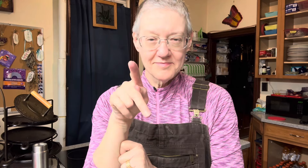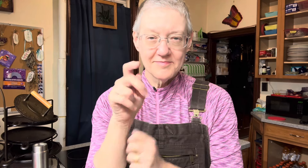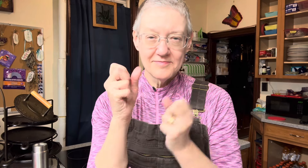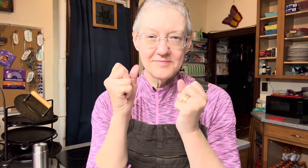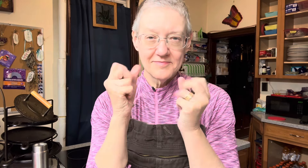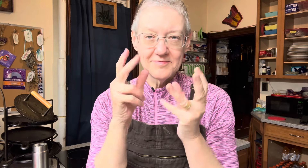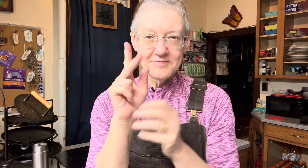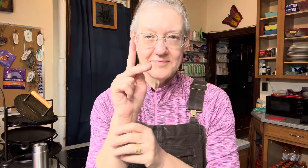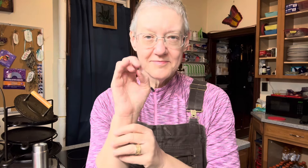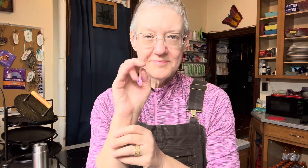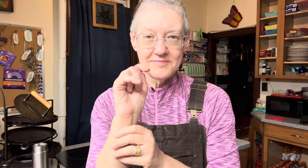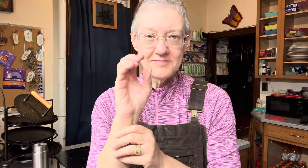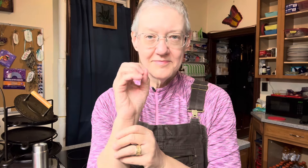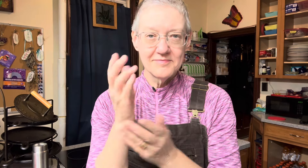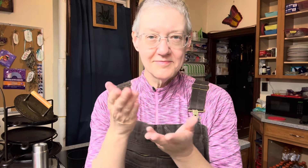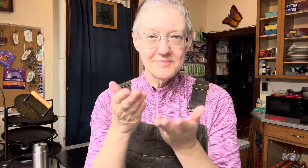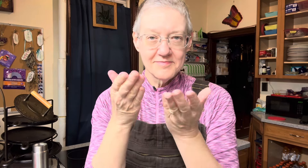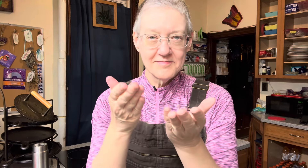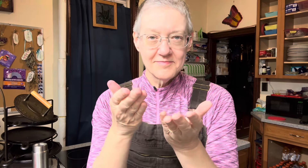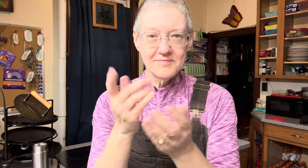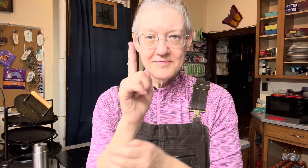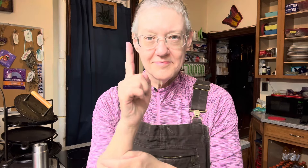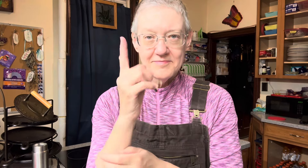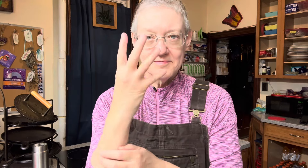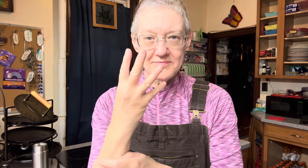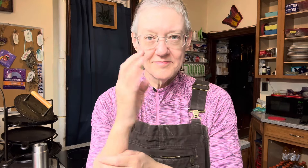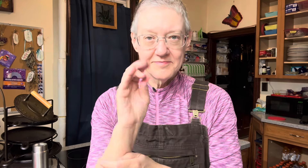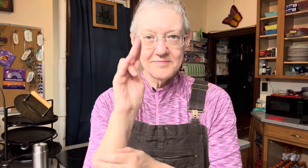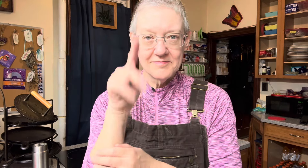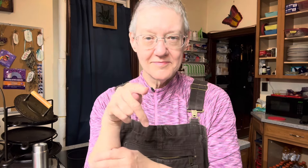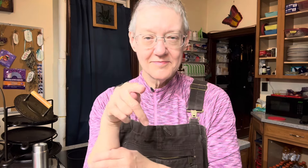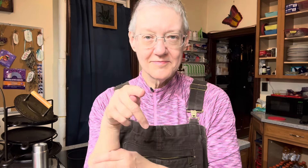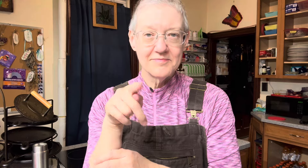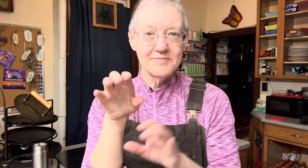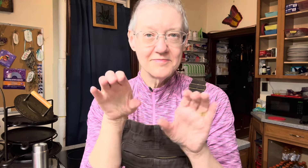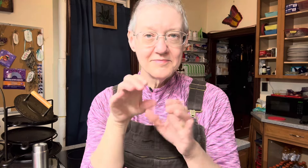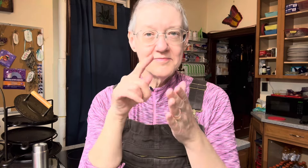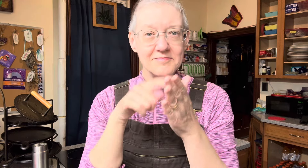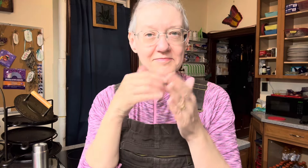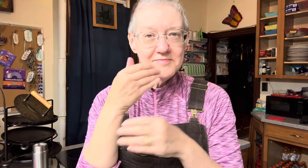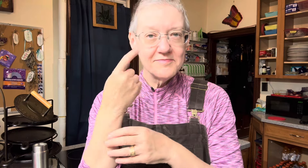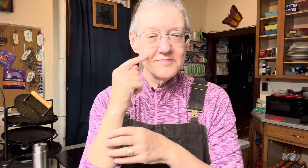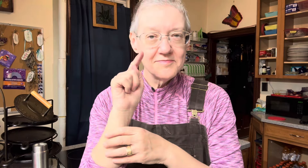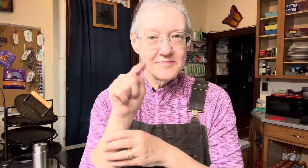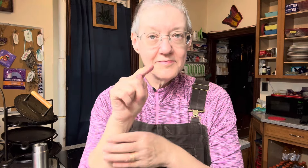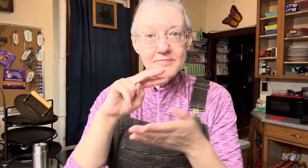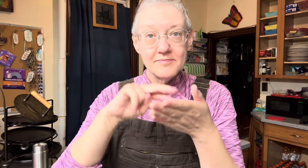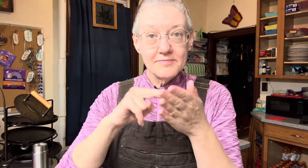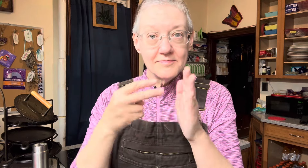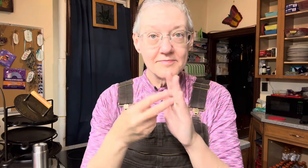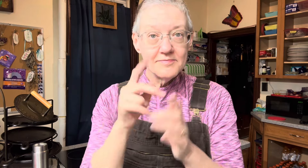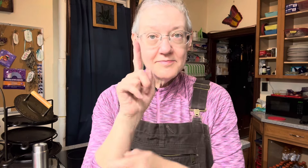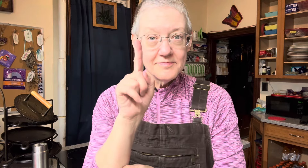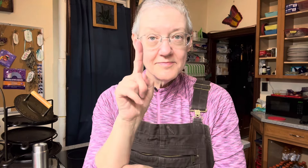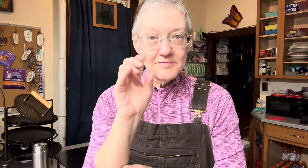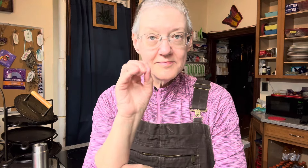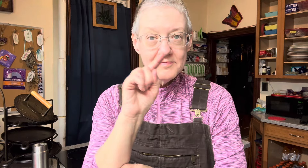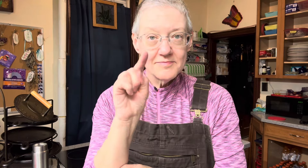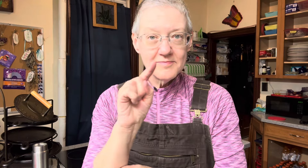cup of berries, which is typically recommended for a keto diet. Again, do what's best for you, and for me,